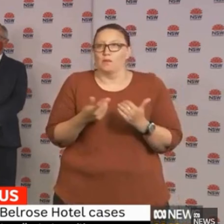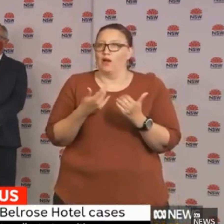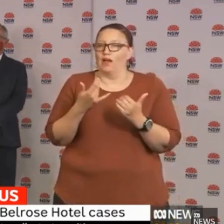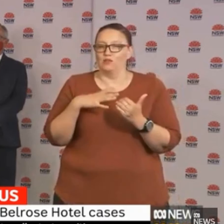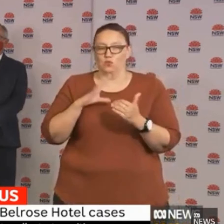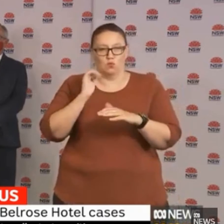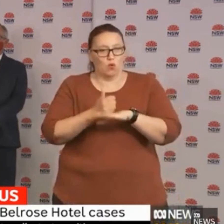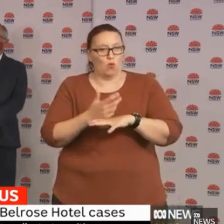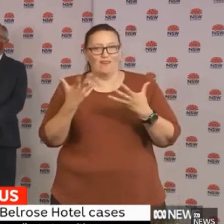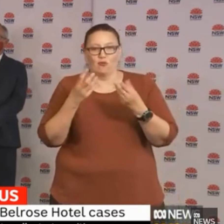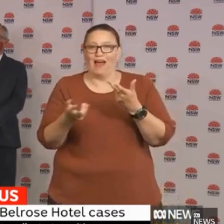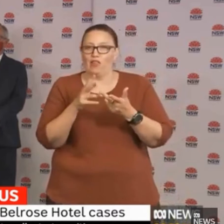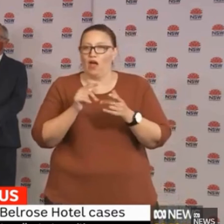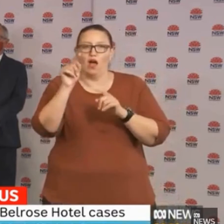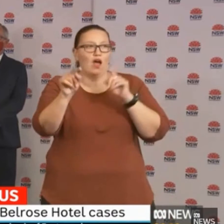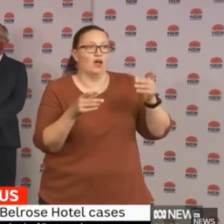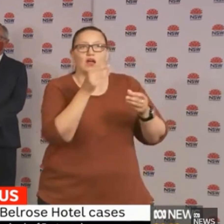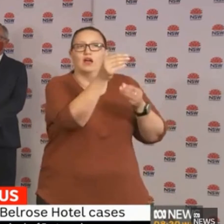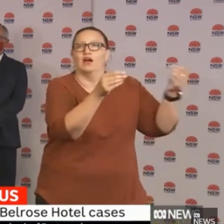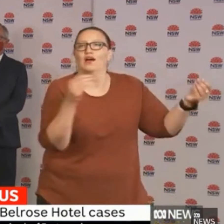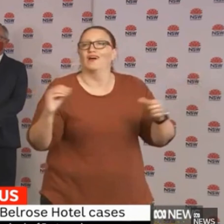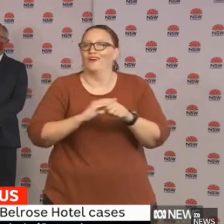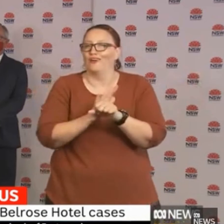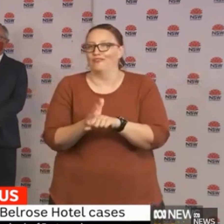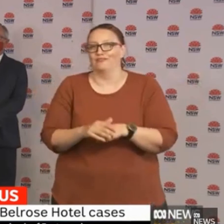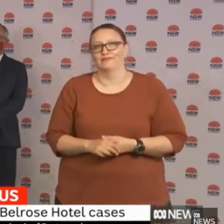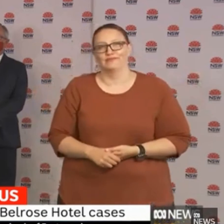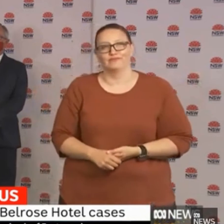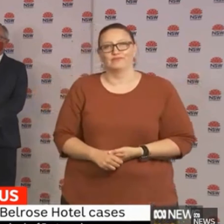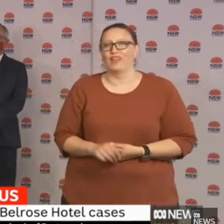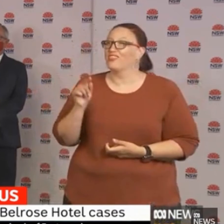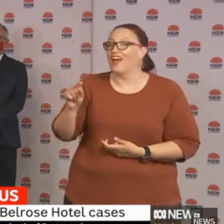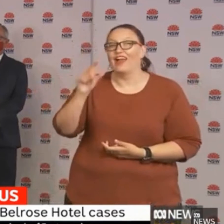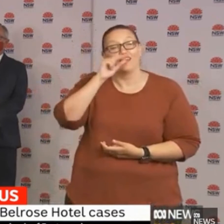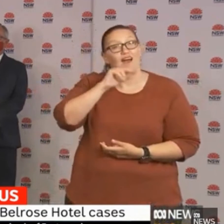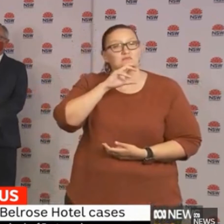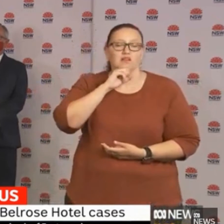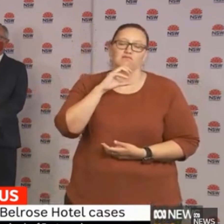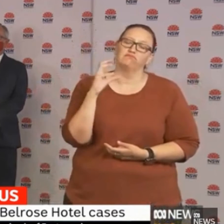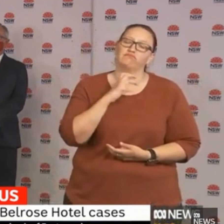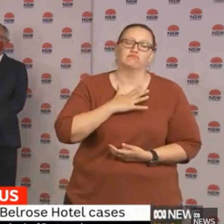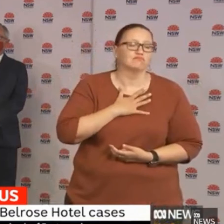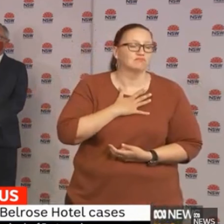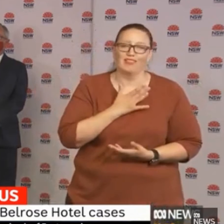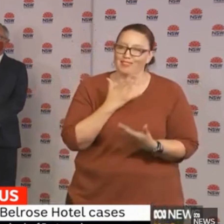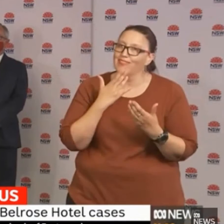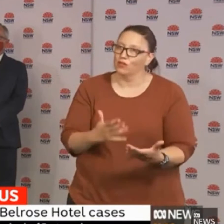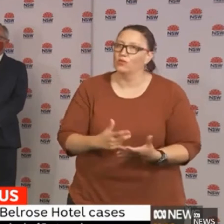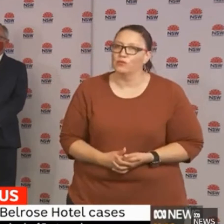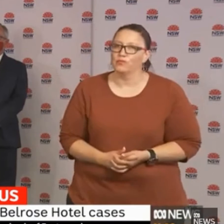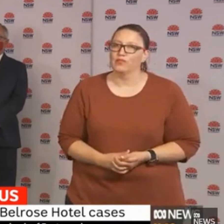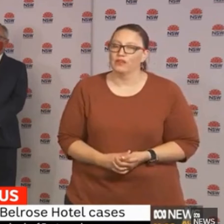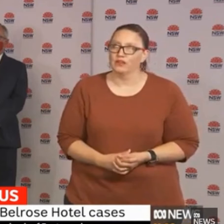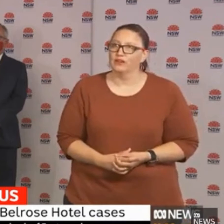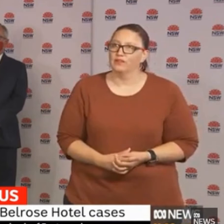other established chains of transmission. I would want to say thank you to this young man, and also acknowledge